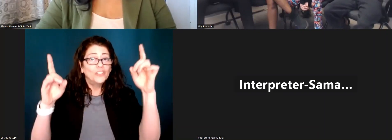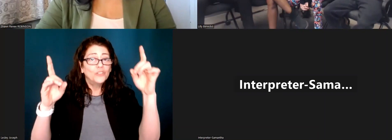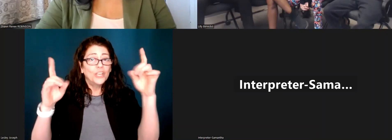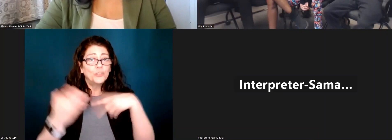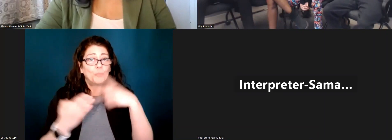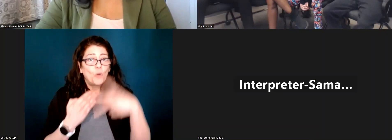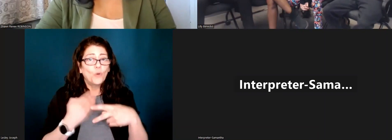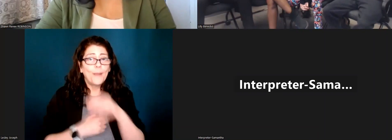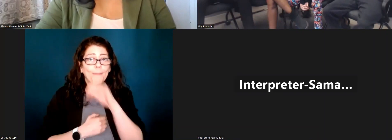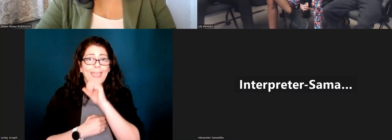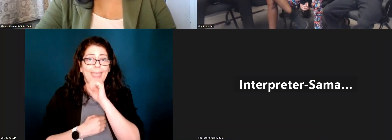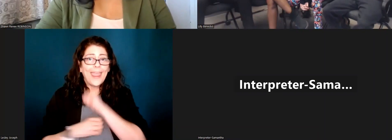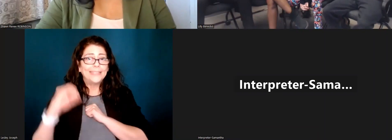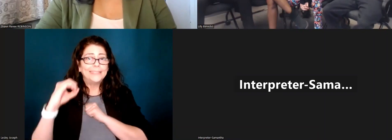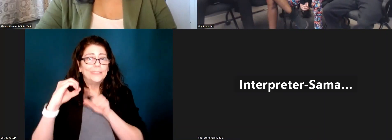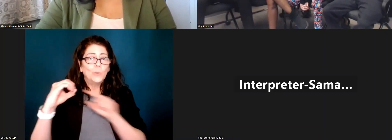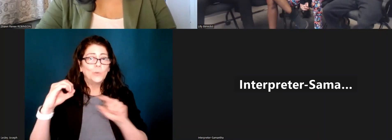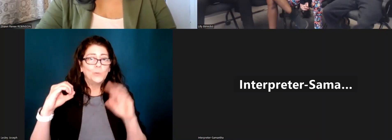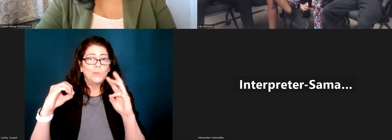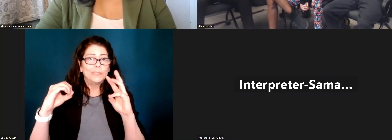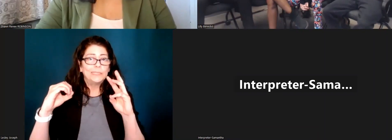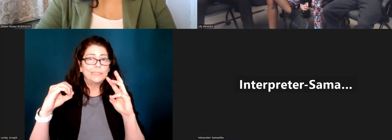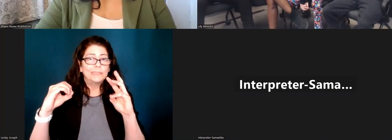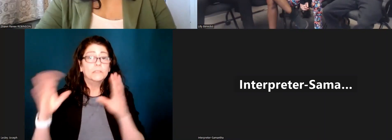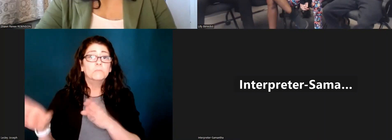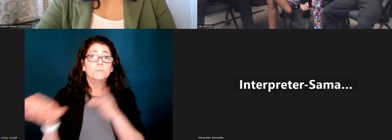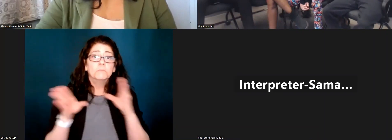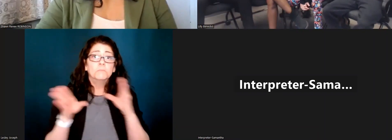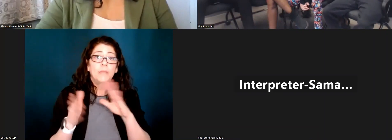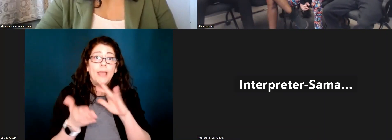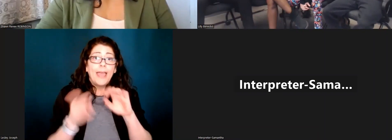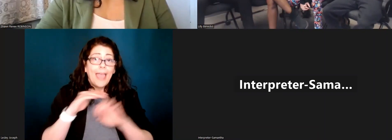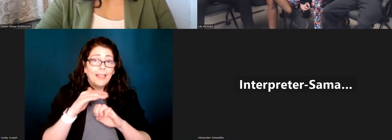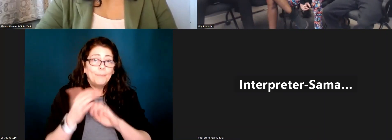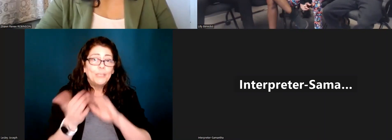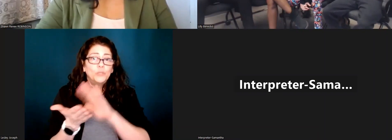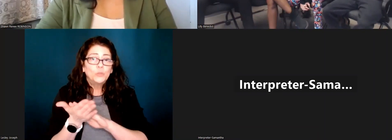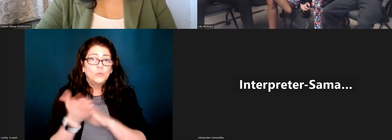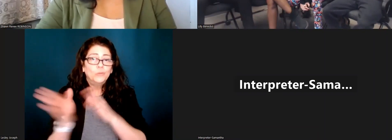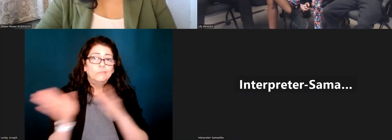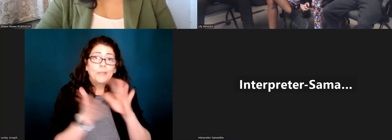6 and an elementary, middle, and high school program.